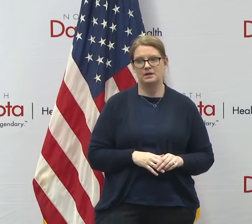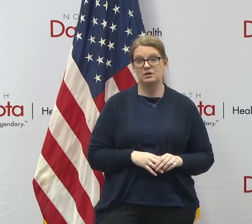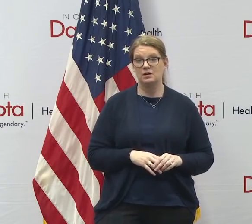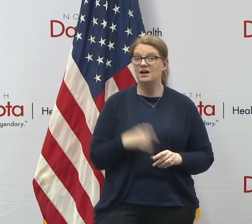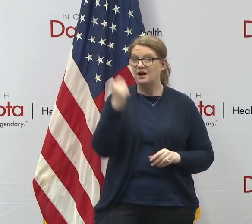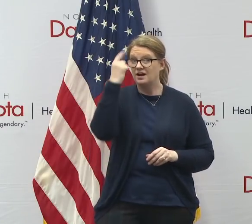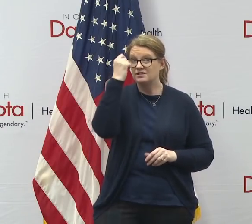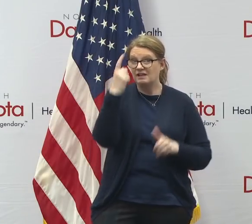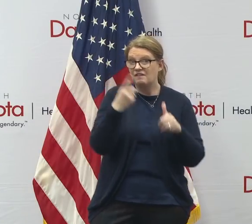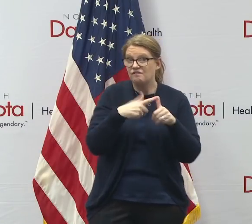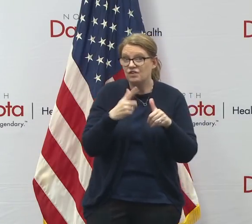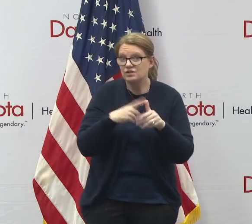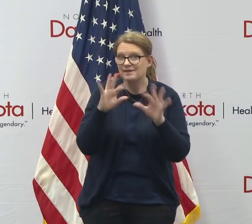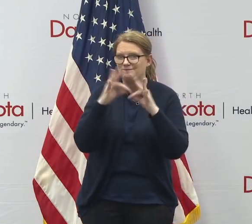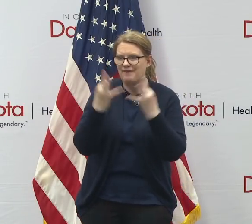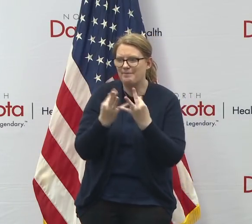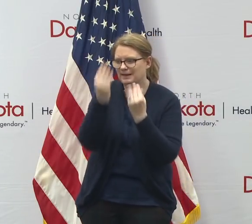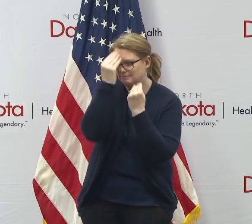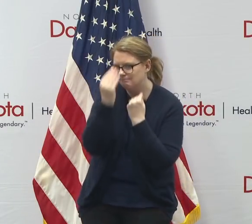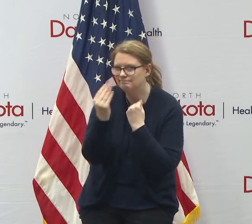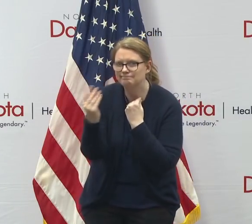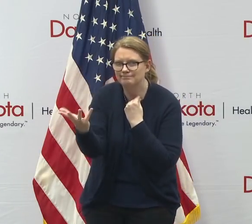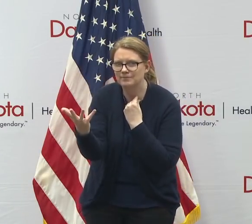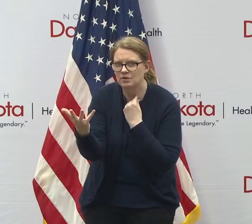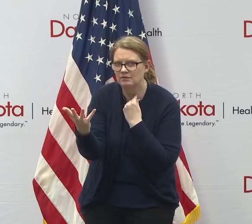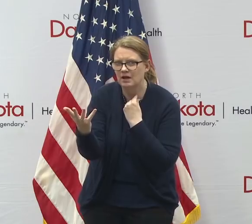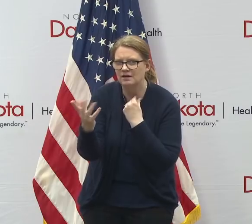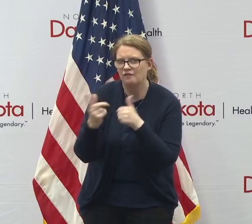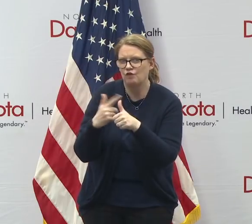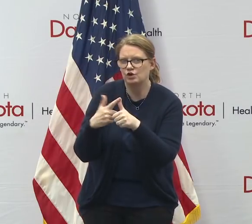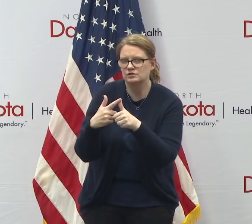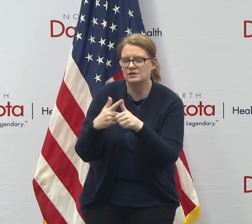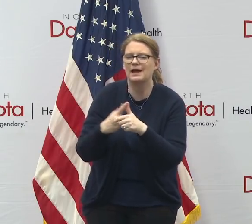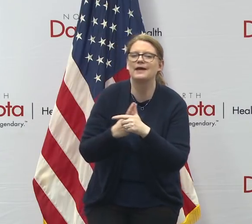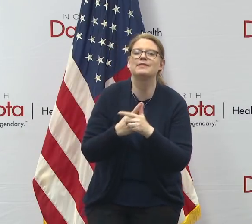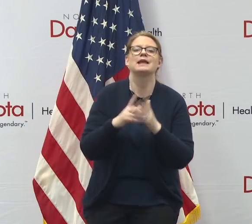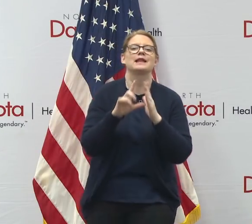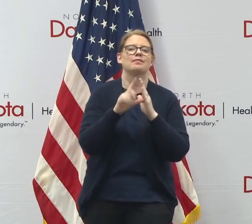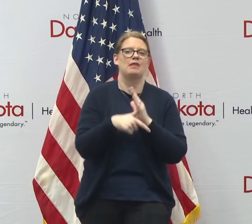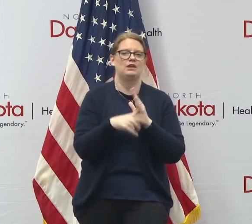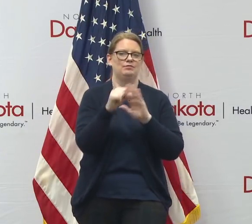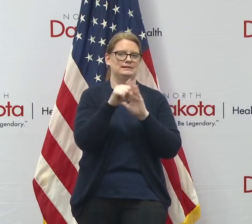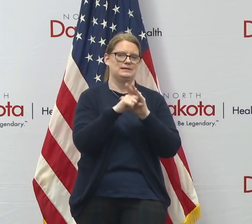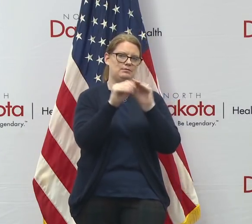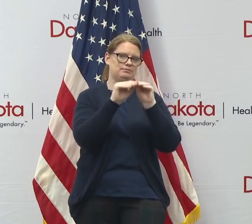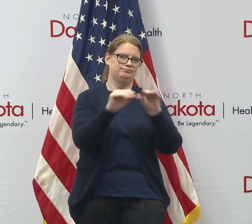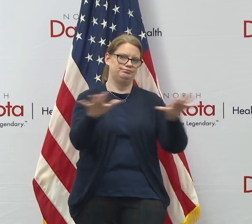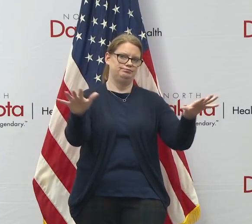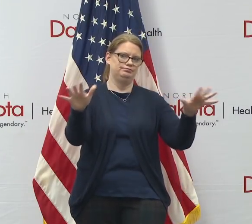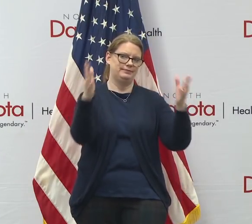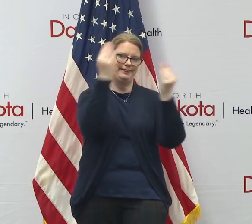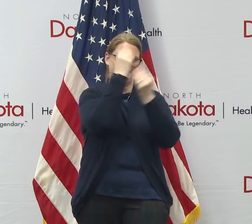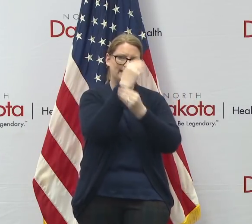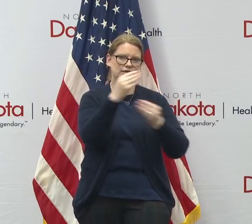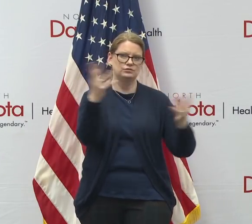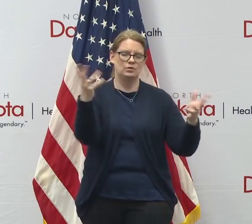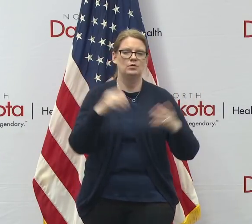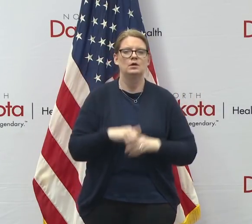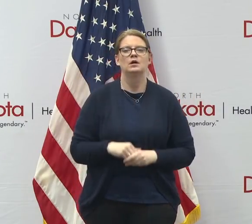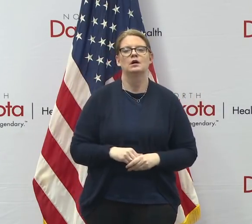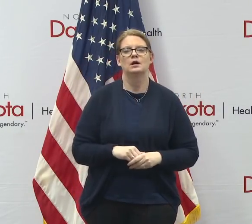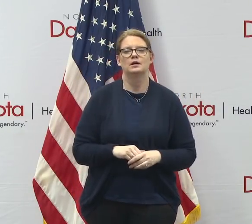family notification. So the procedure that we're operating under, unfortunately, if we have more deaths, the procedure will be that the medical